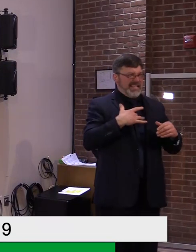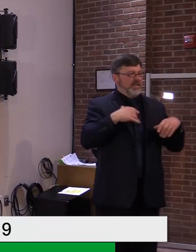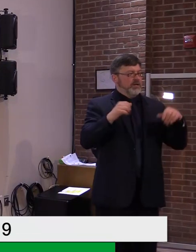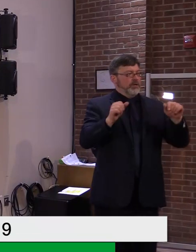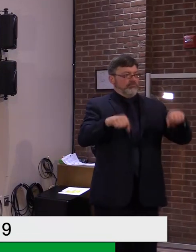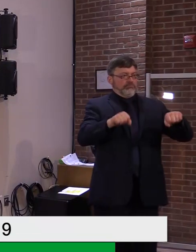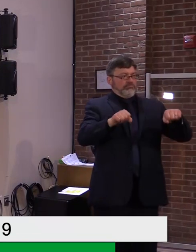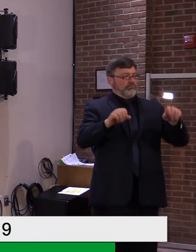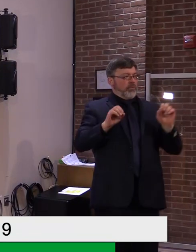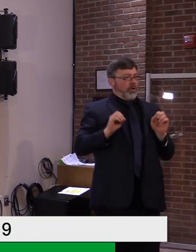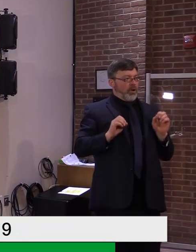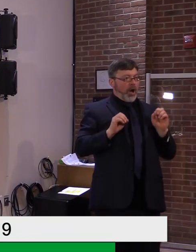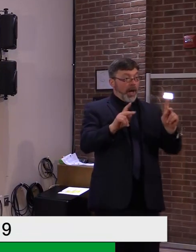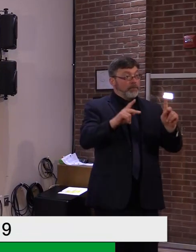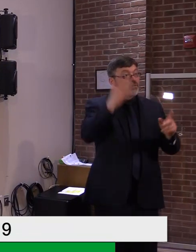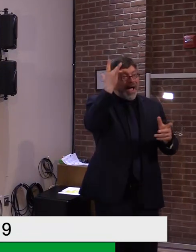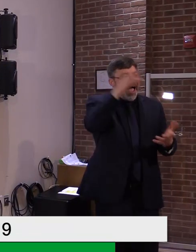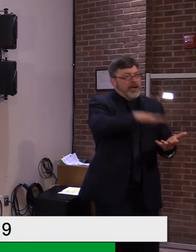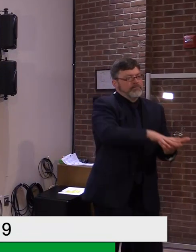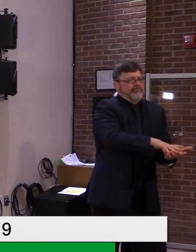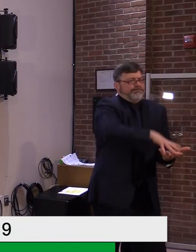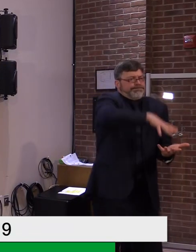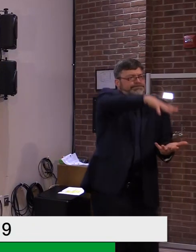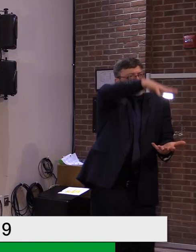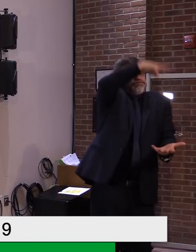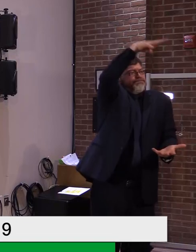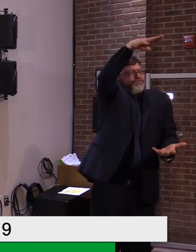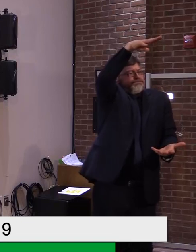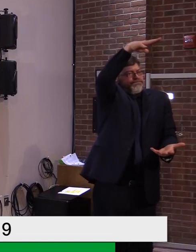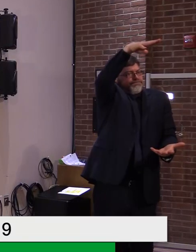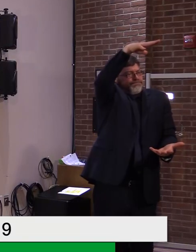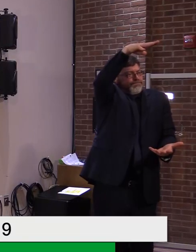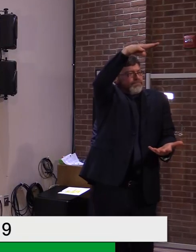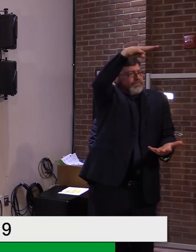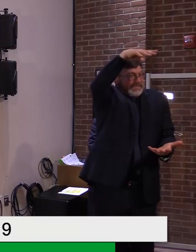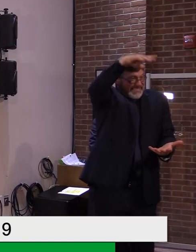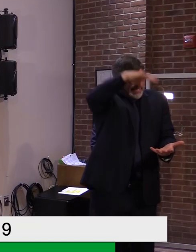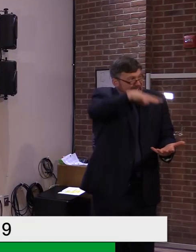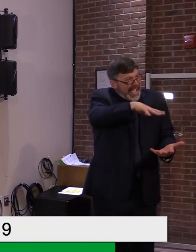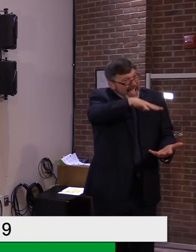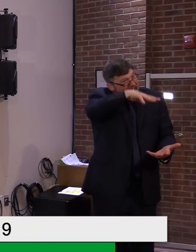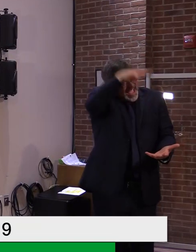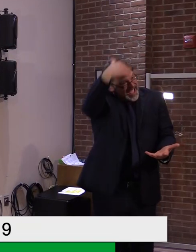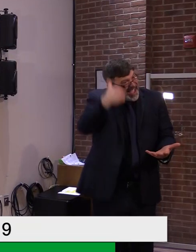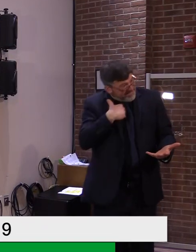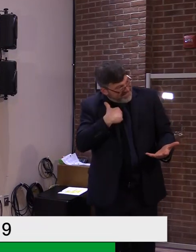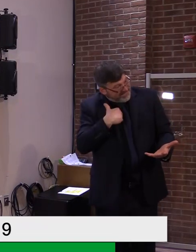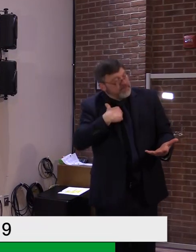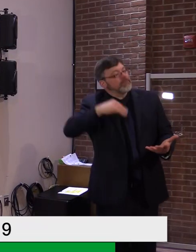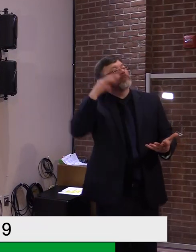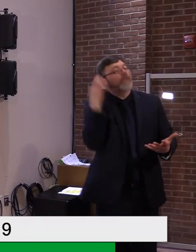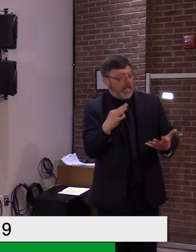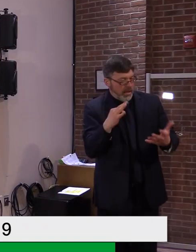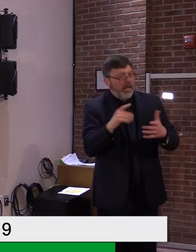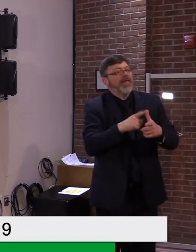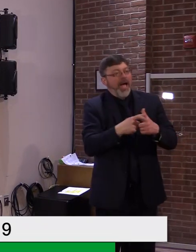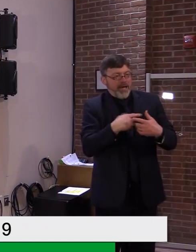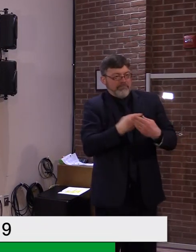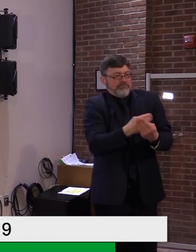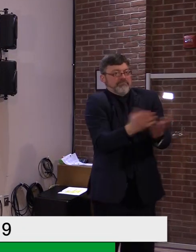choice, we should allow Vermonters to have some choice so that when they register, they know exactly what is